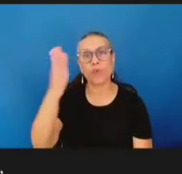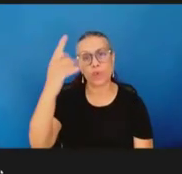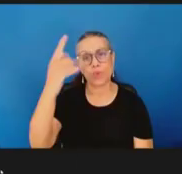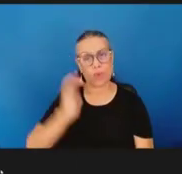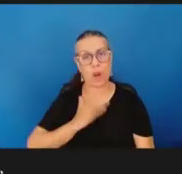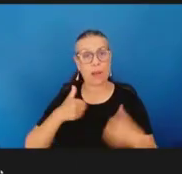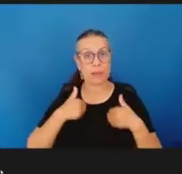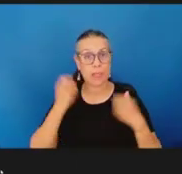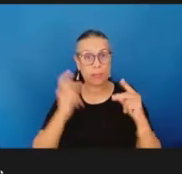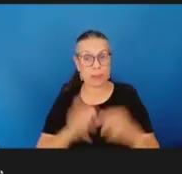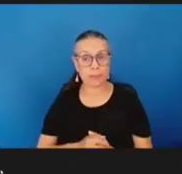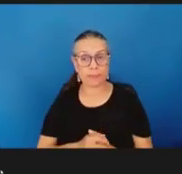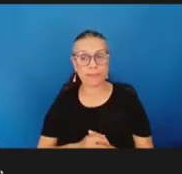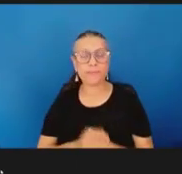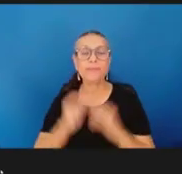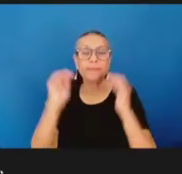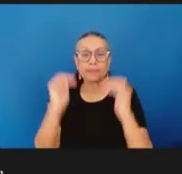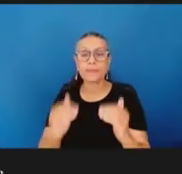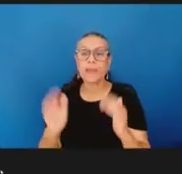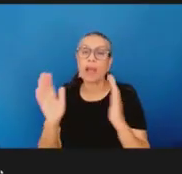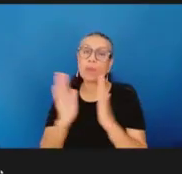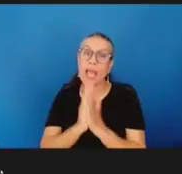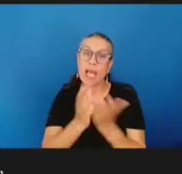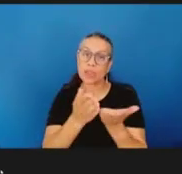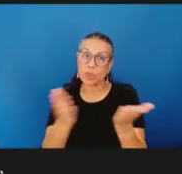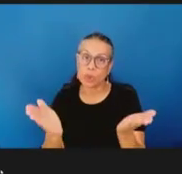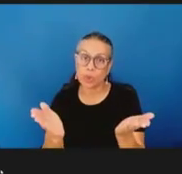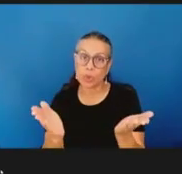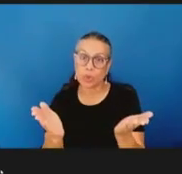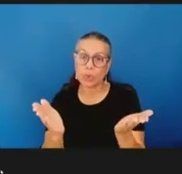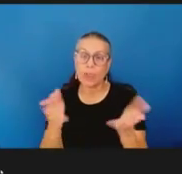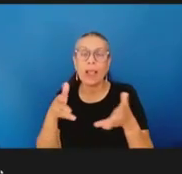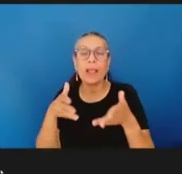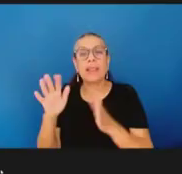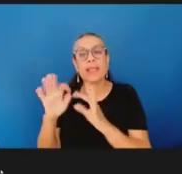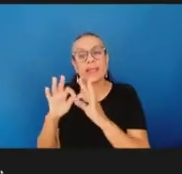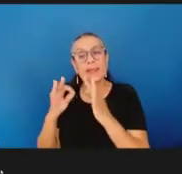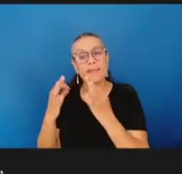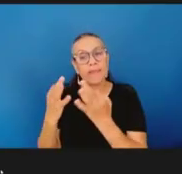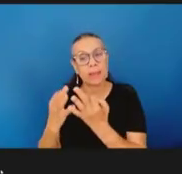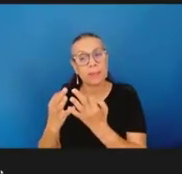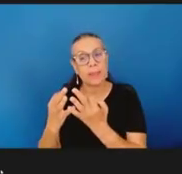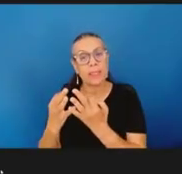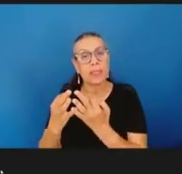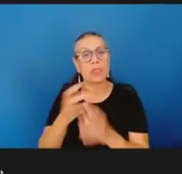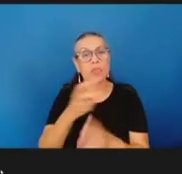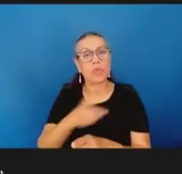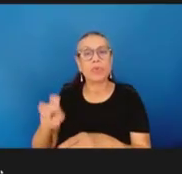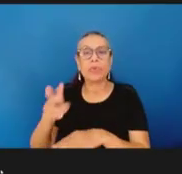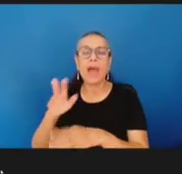would like to ask this body to consider letting families switch to online school and have